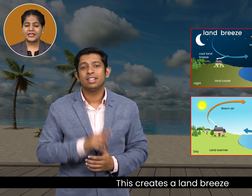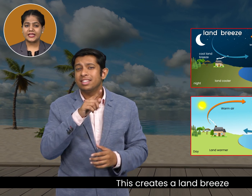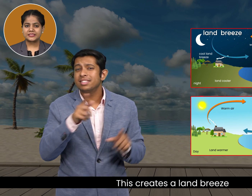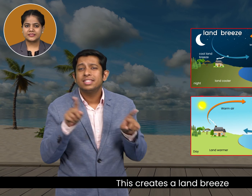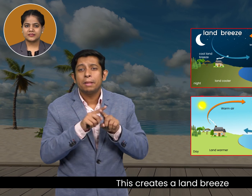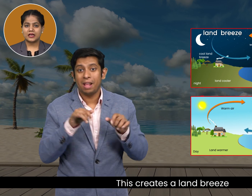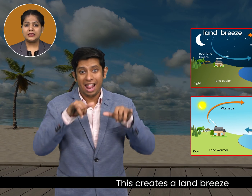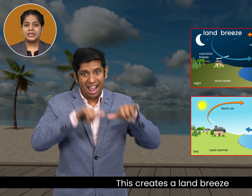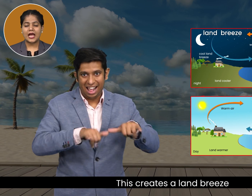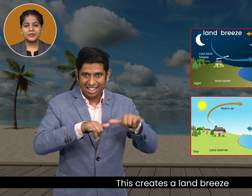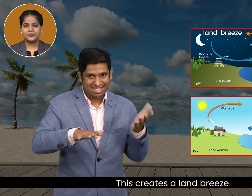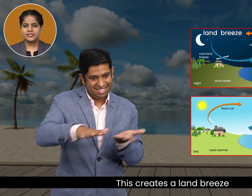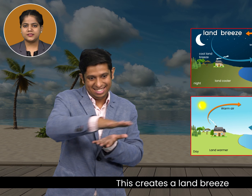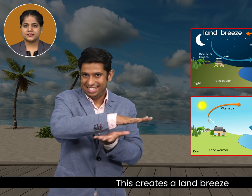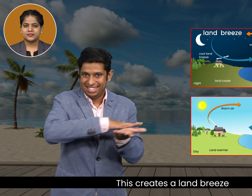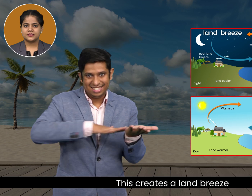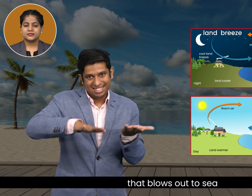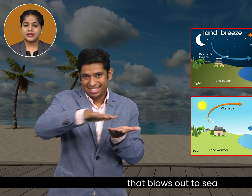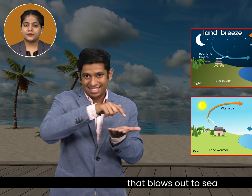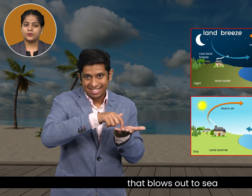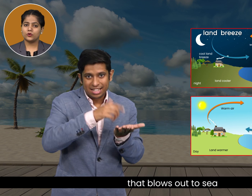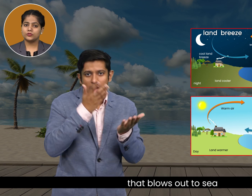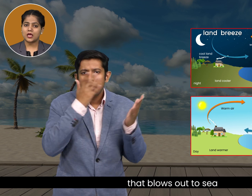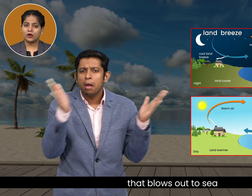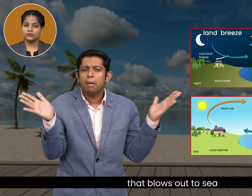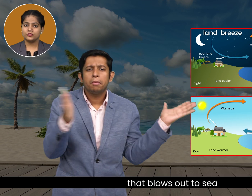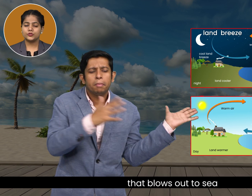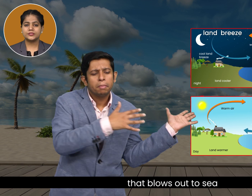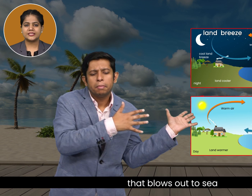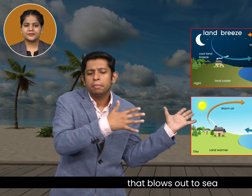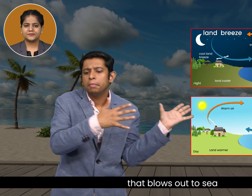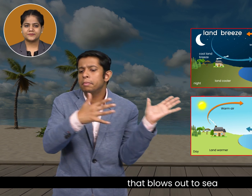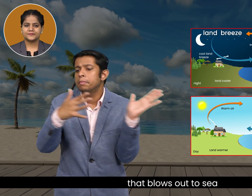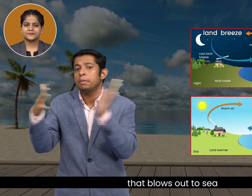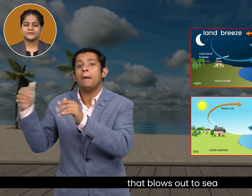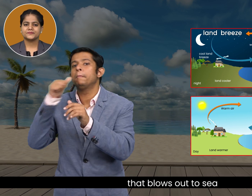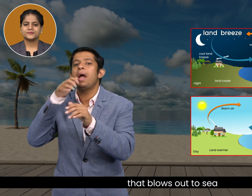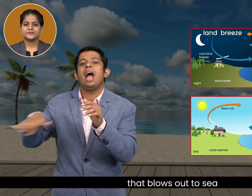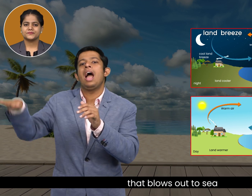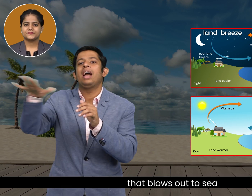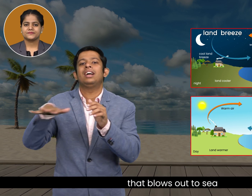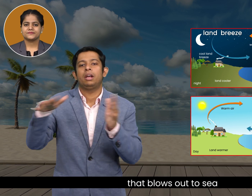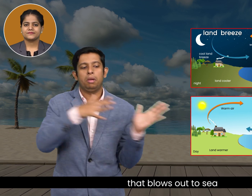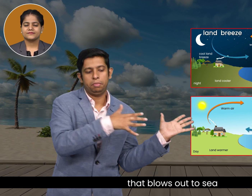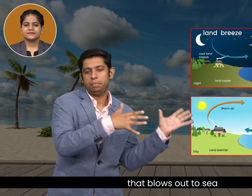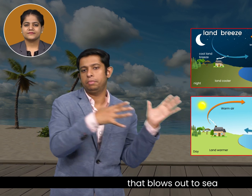This creates a land breeze that blows out to sea.